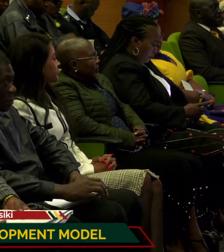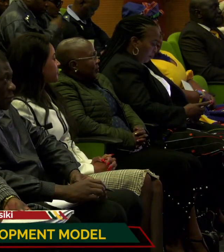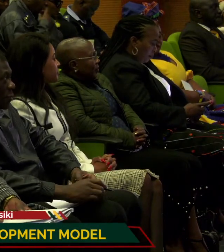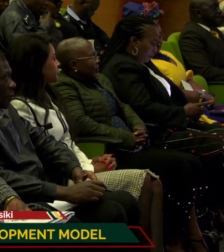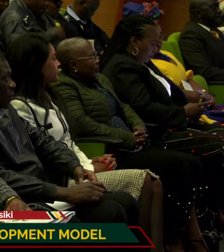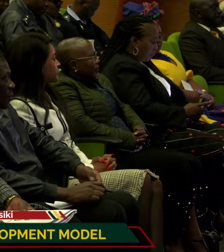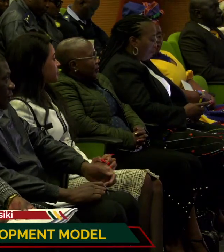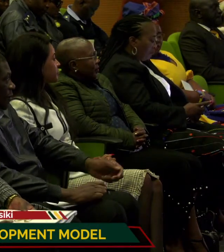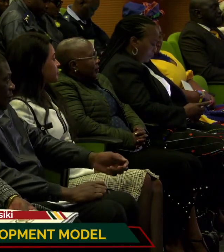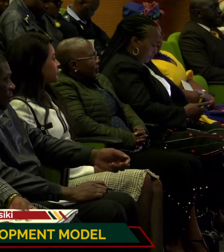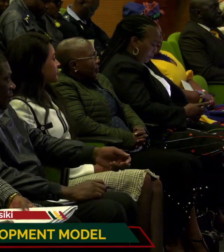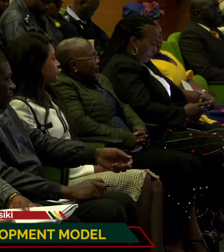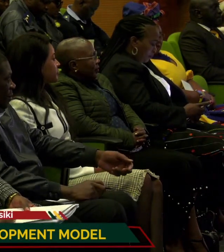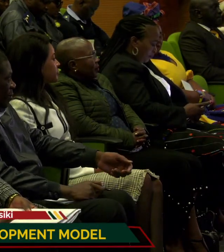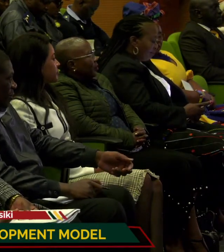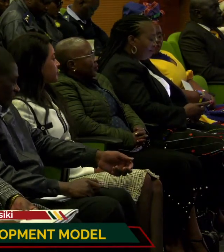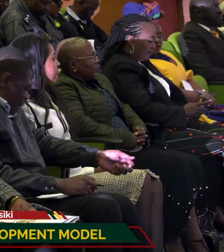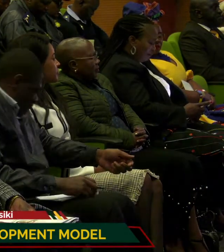Someone is mischievous,